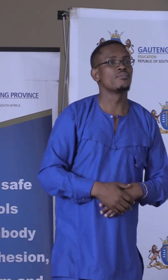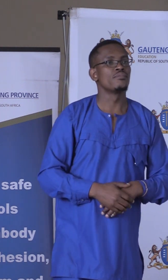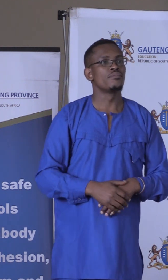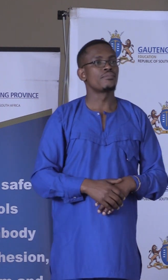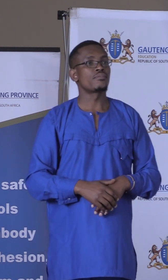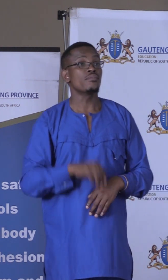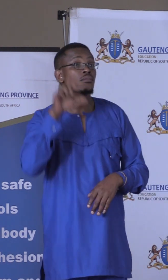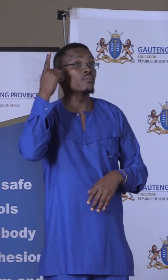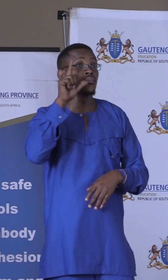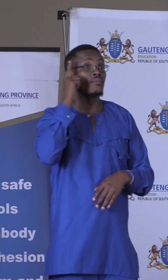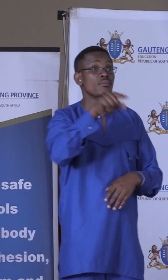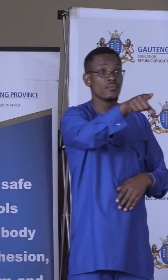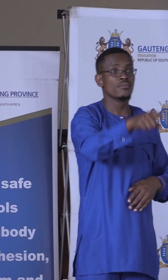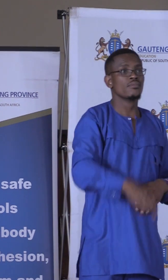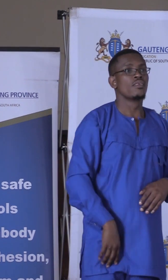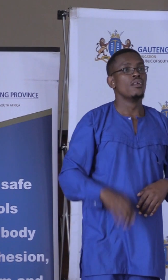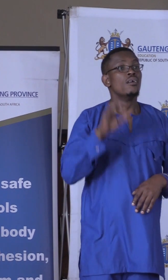That's Tiseto in the front.